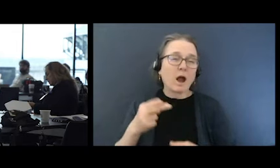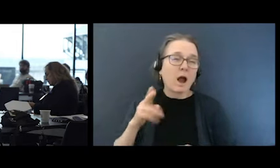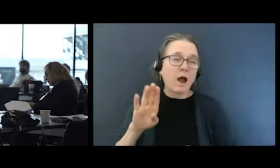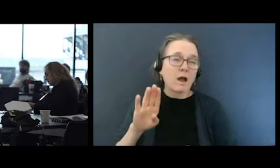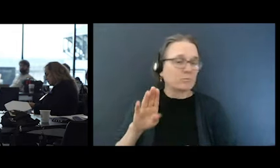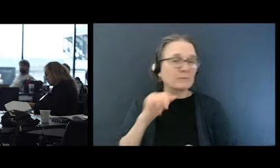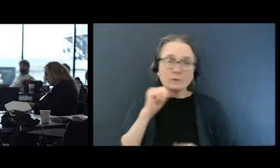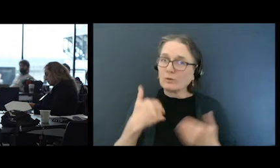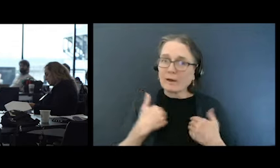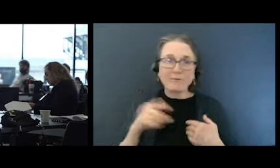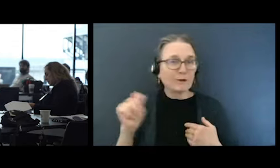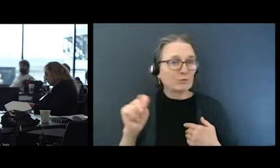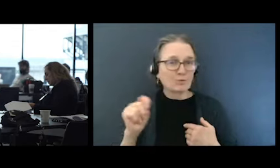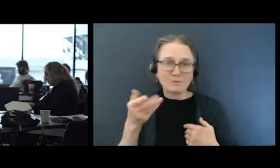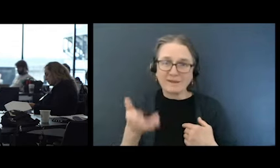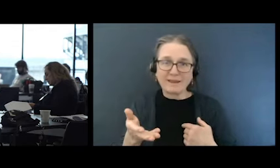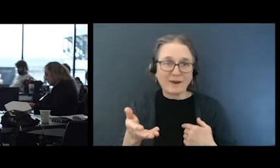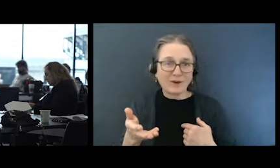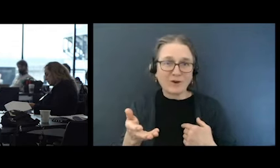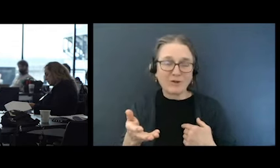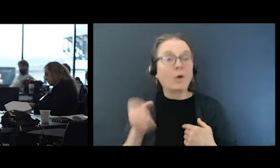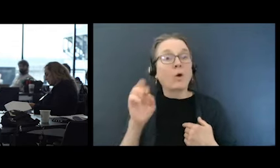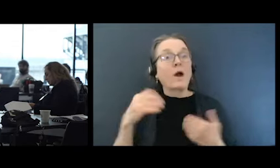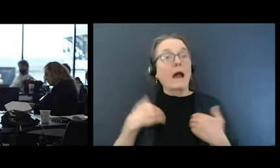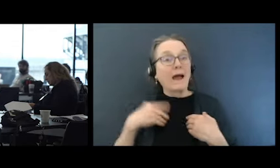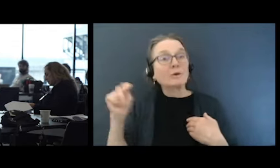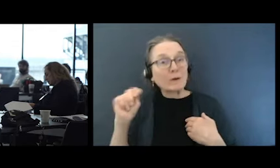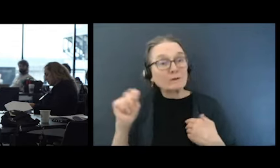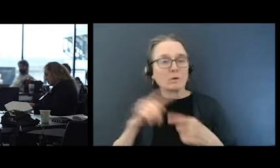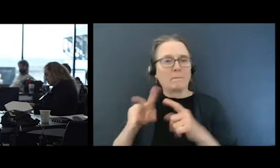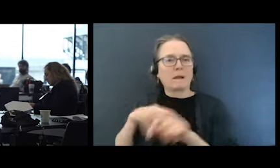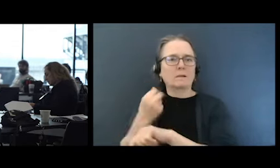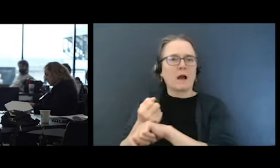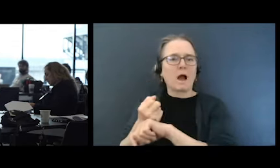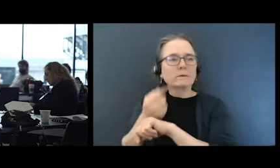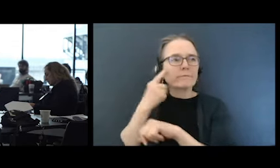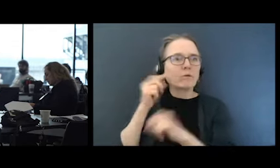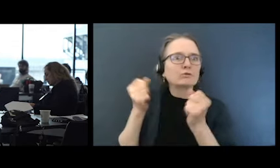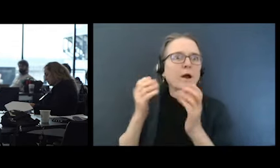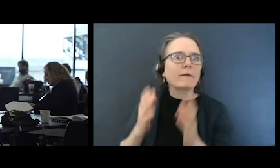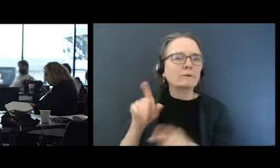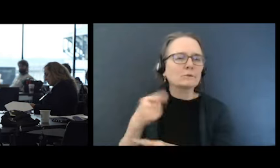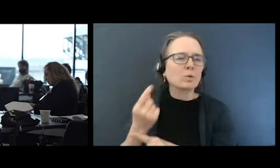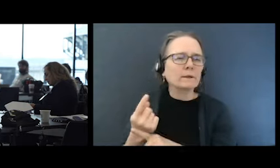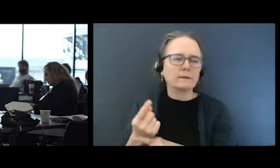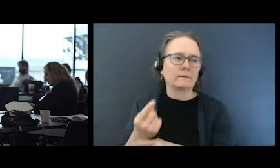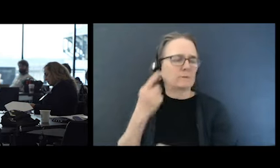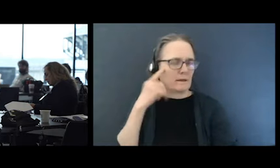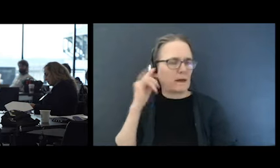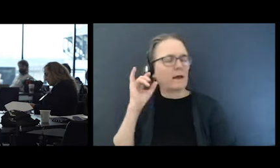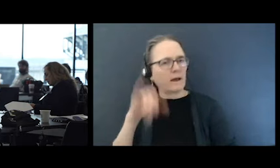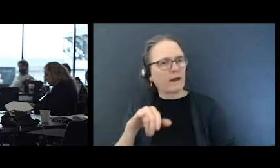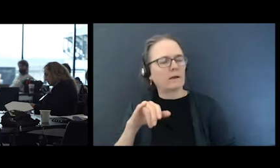restrooms. So I think one thing that we should maybe consider is just, the access to accommodations at these